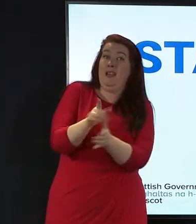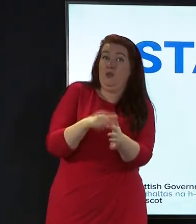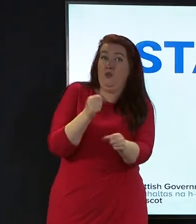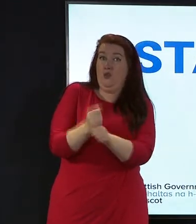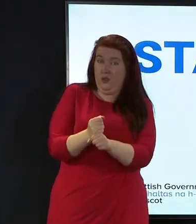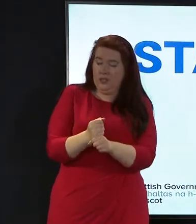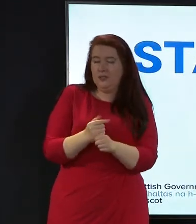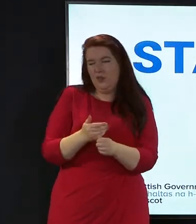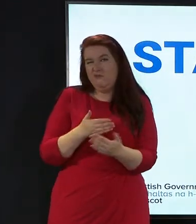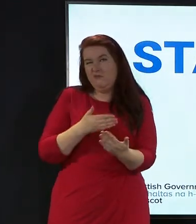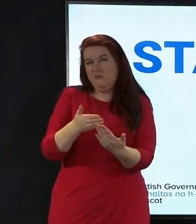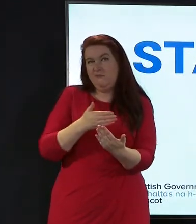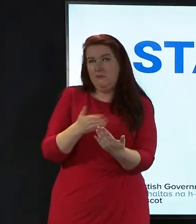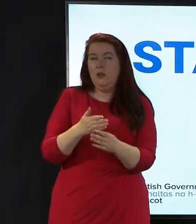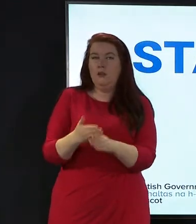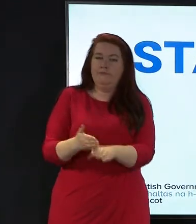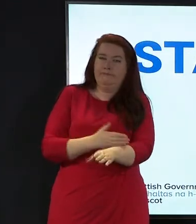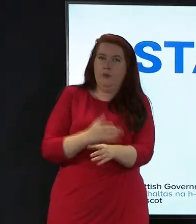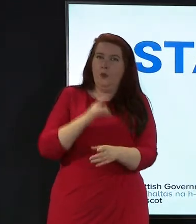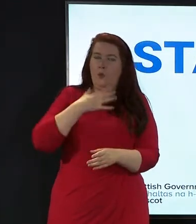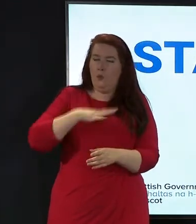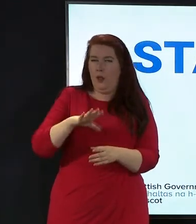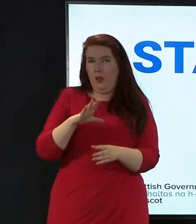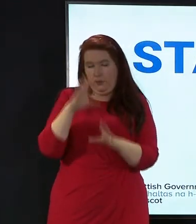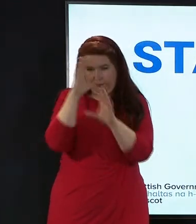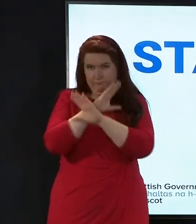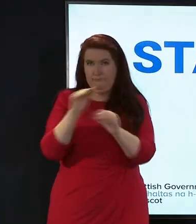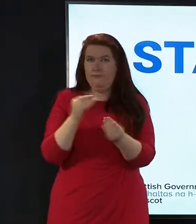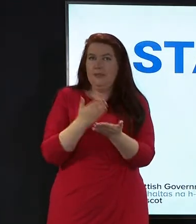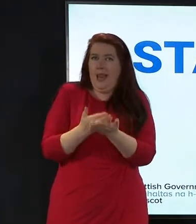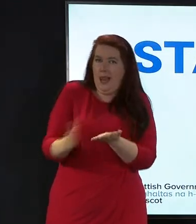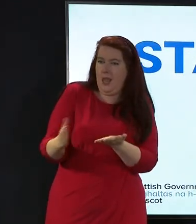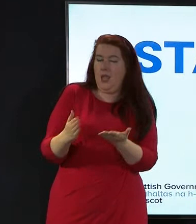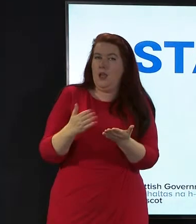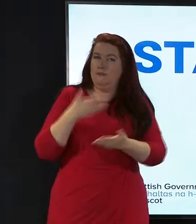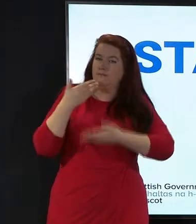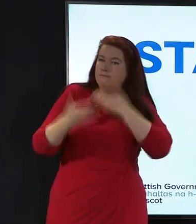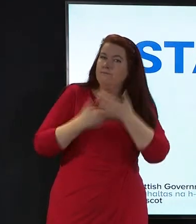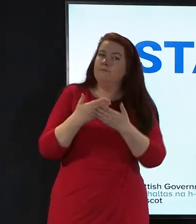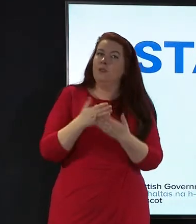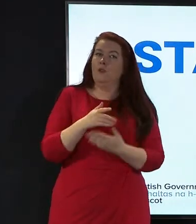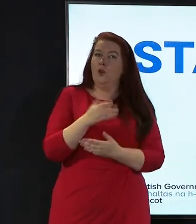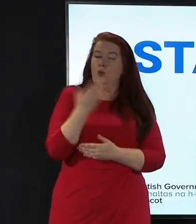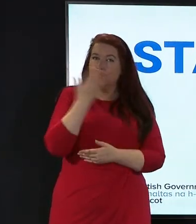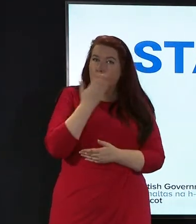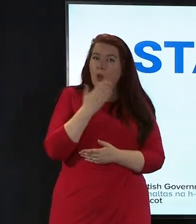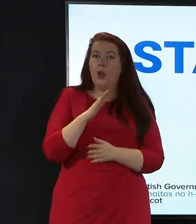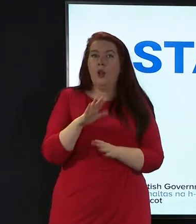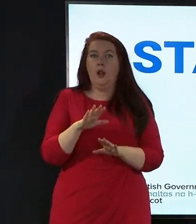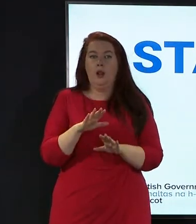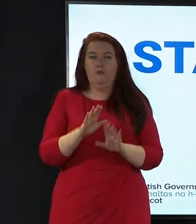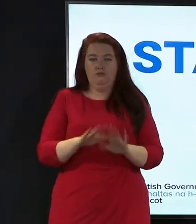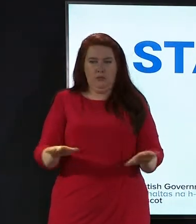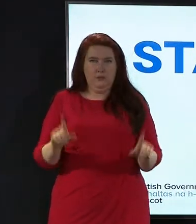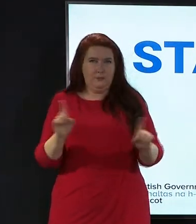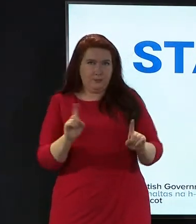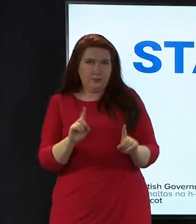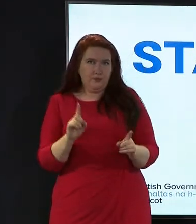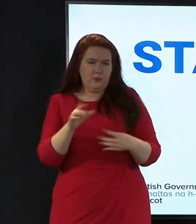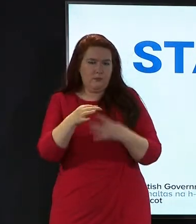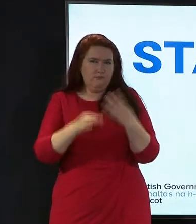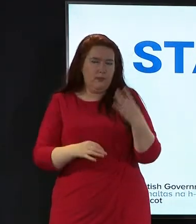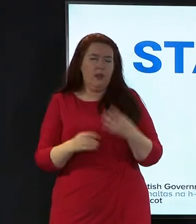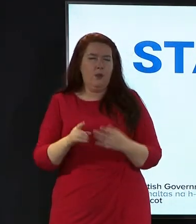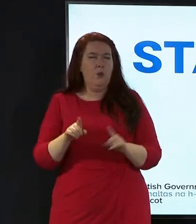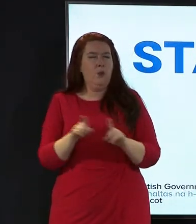fact, in the lead up to them going back, we will want to give as much clarity as possible about the mitigations that will be in place. And of course, we are considering what